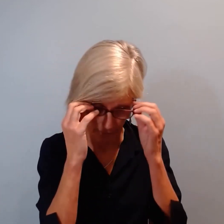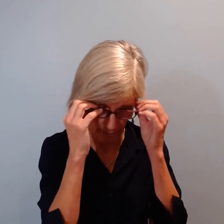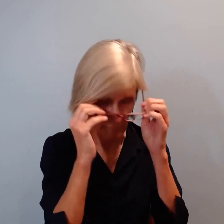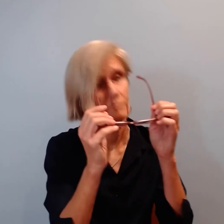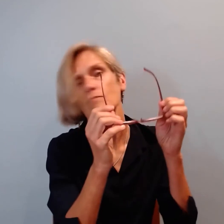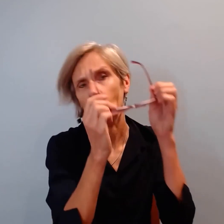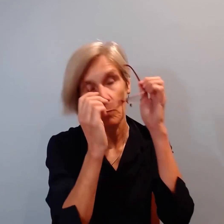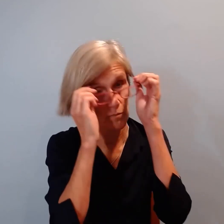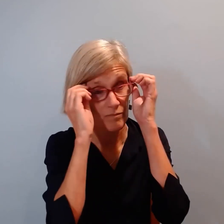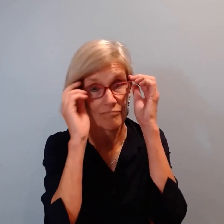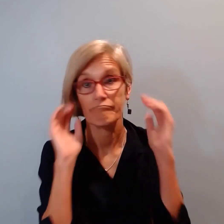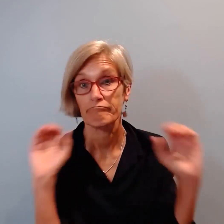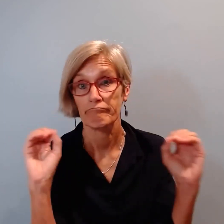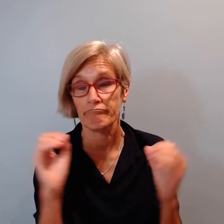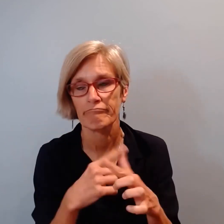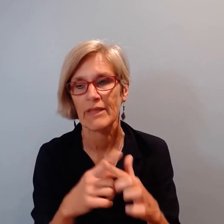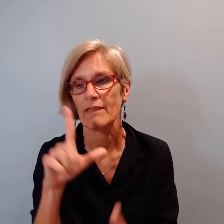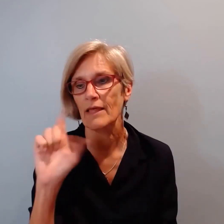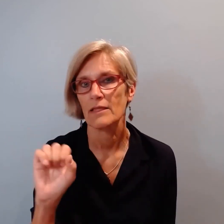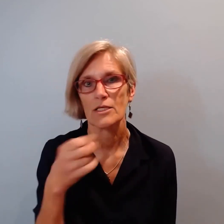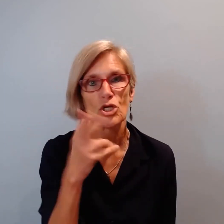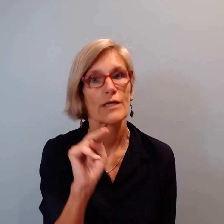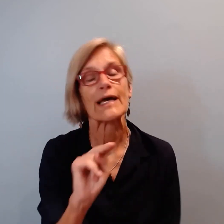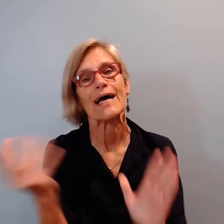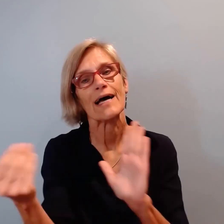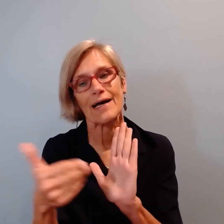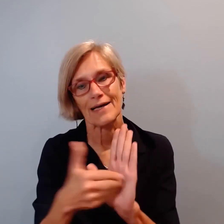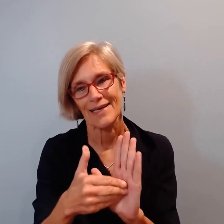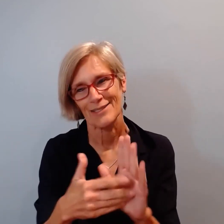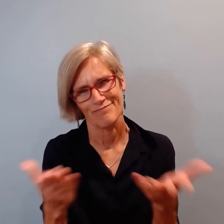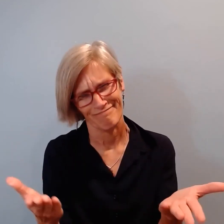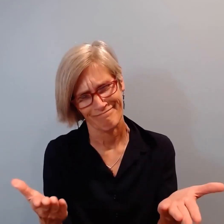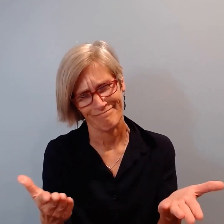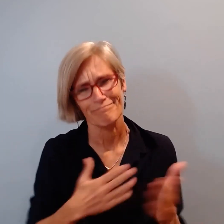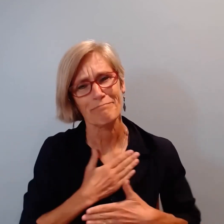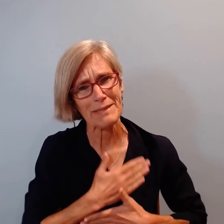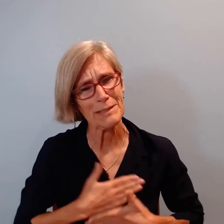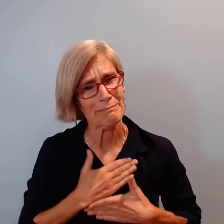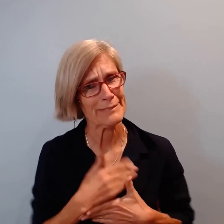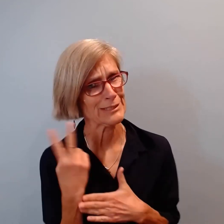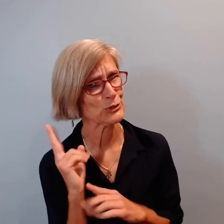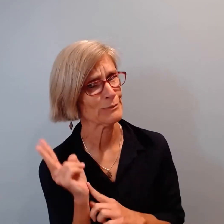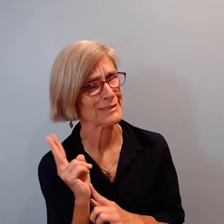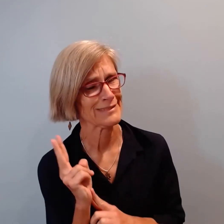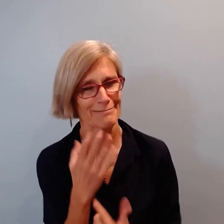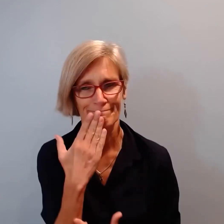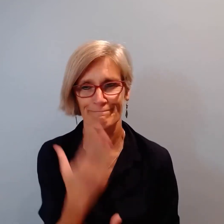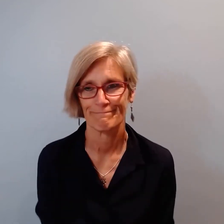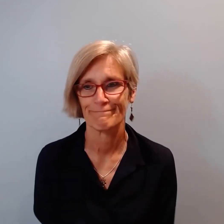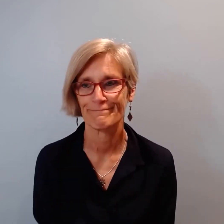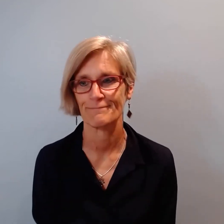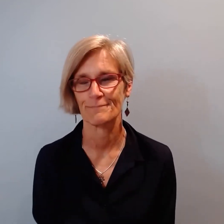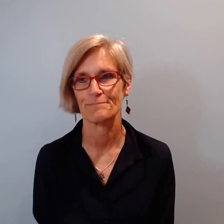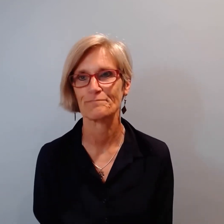to LaShawn. And again, just friendly reminder to please keep it to 2 minutes. Thank you.